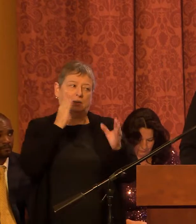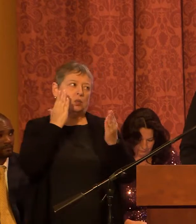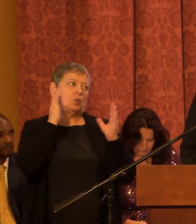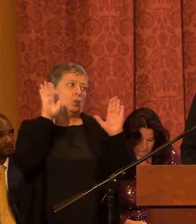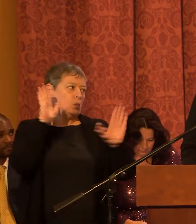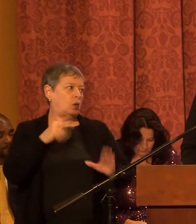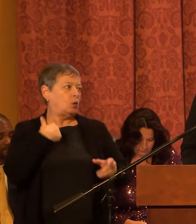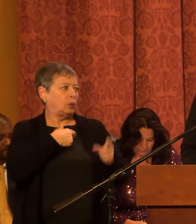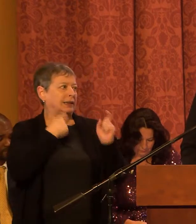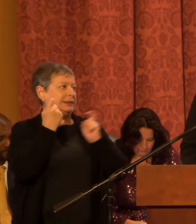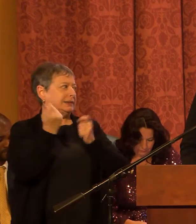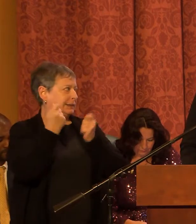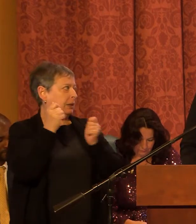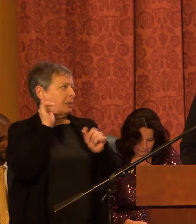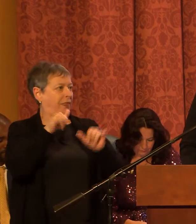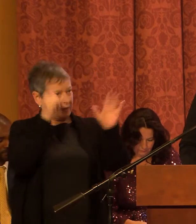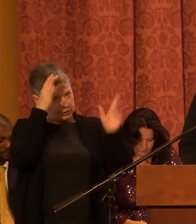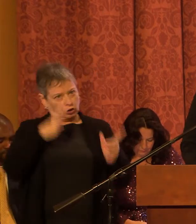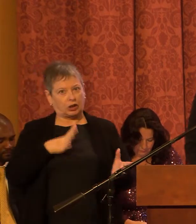today.